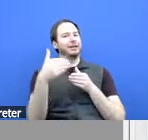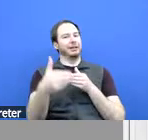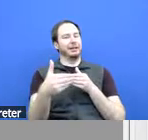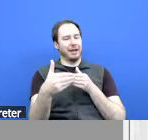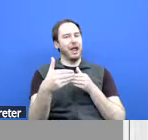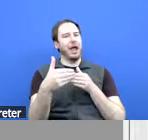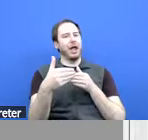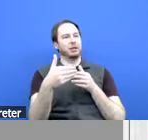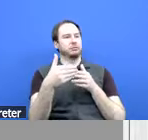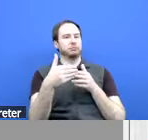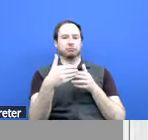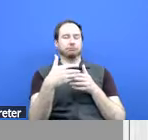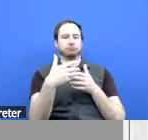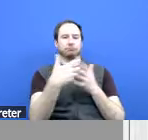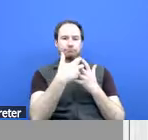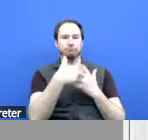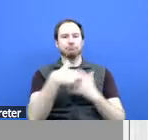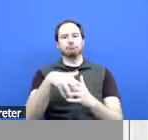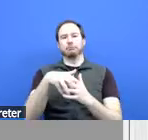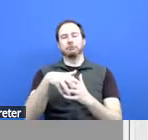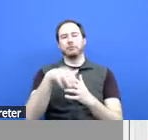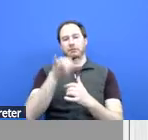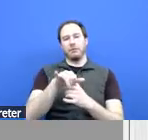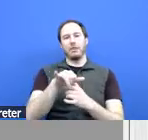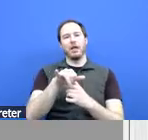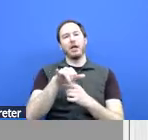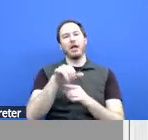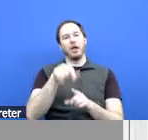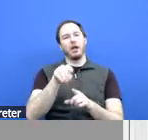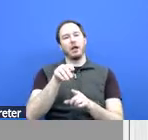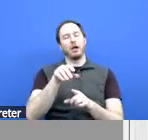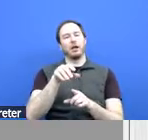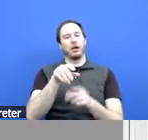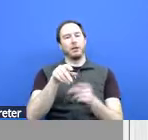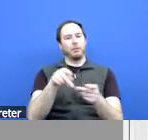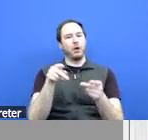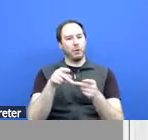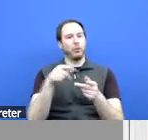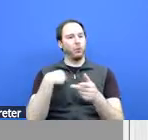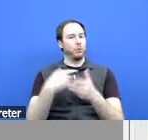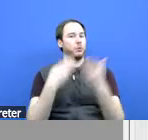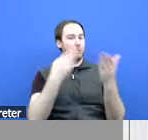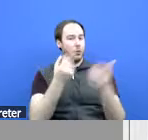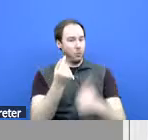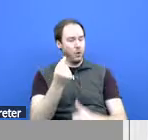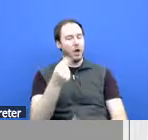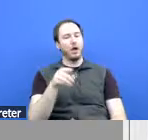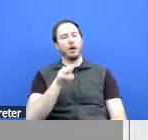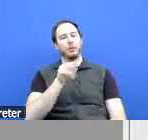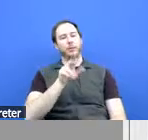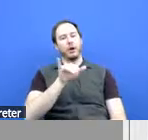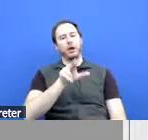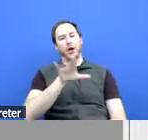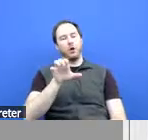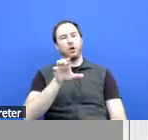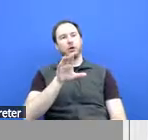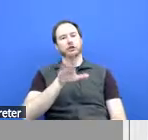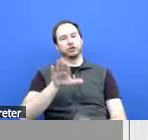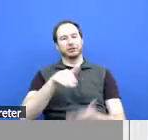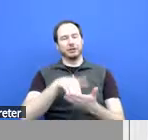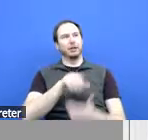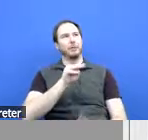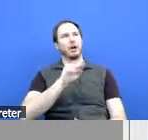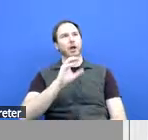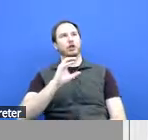of transition at Marketplace. And this transition is proposed as follows. The Mary Cariola Children's Center is